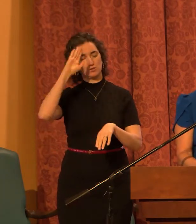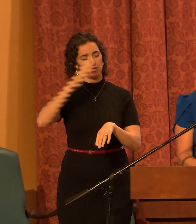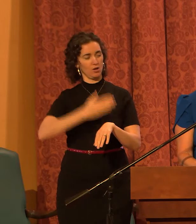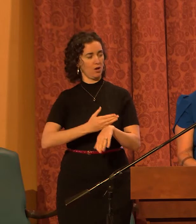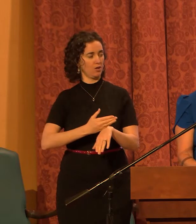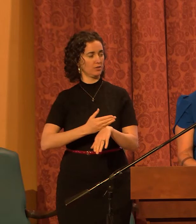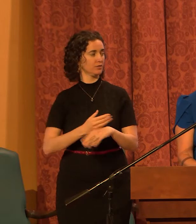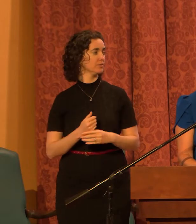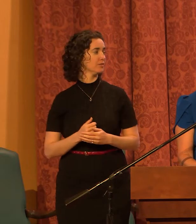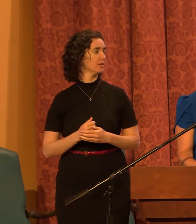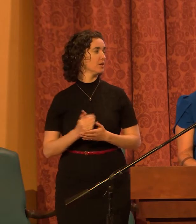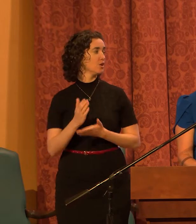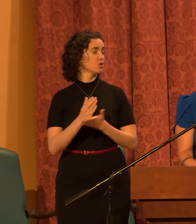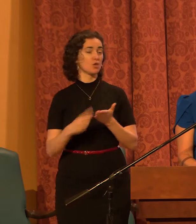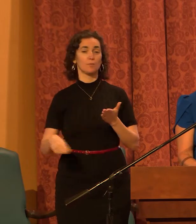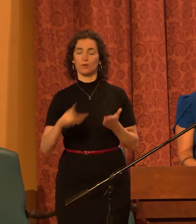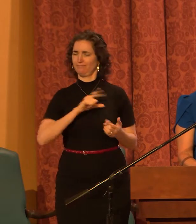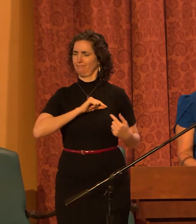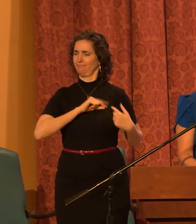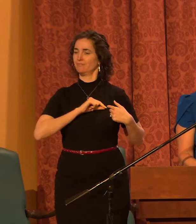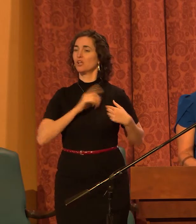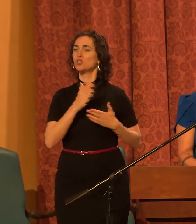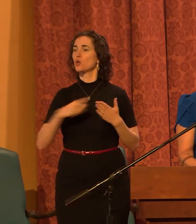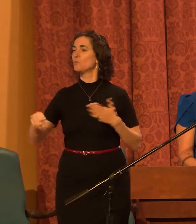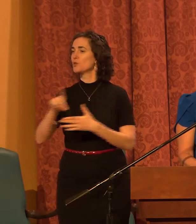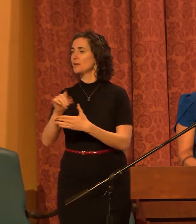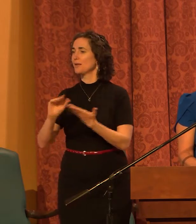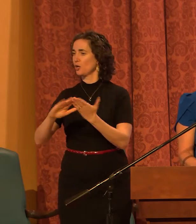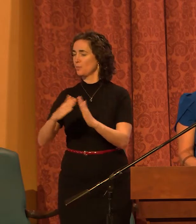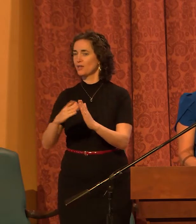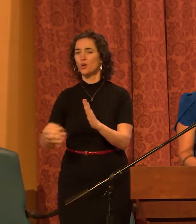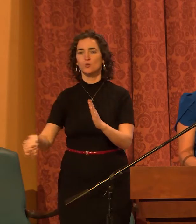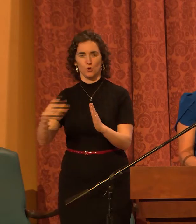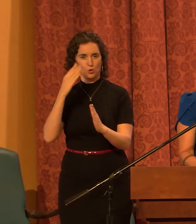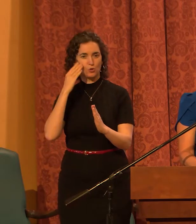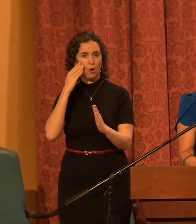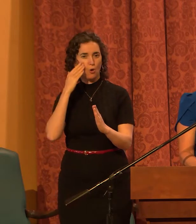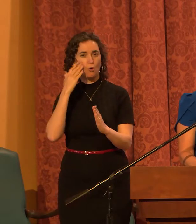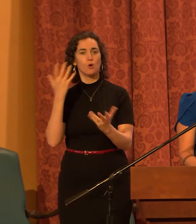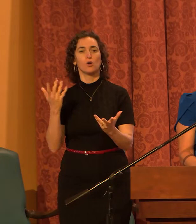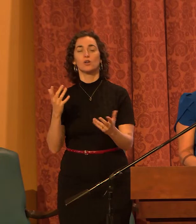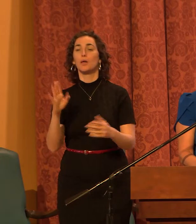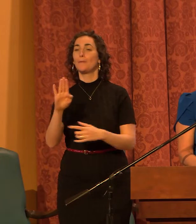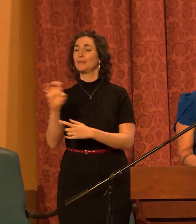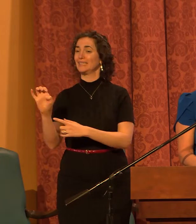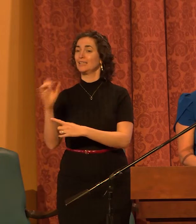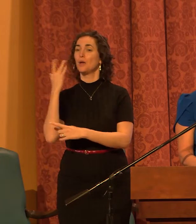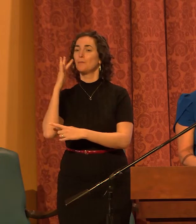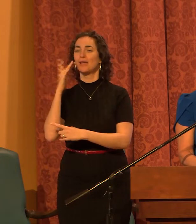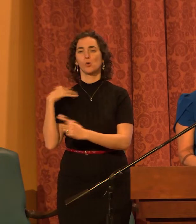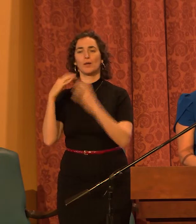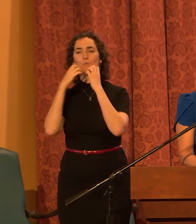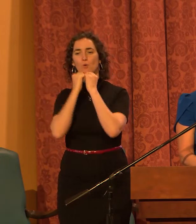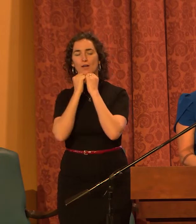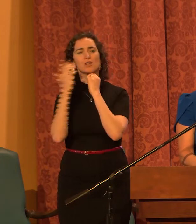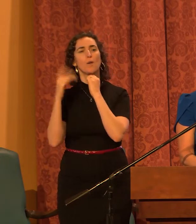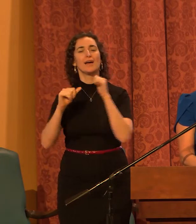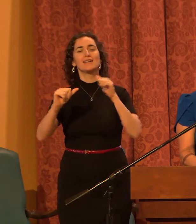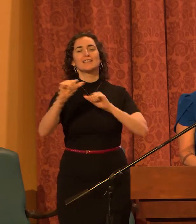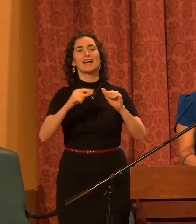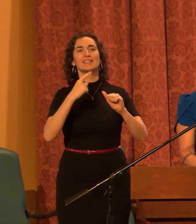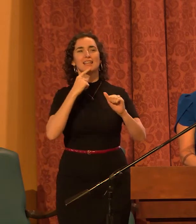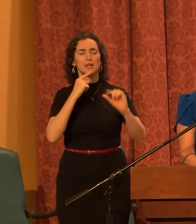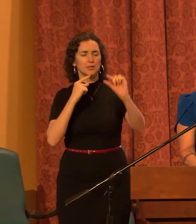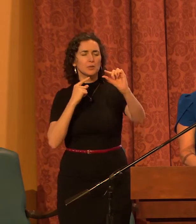And I think those of you in the disability community can appreciate why we have embraced the bee. Science says